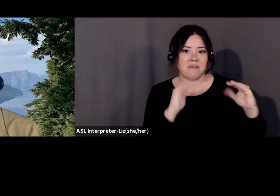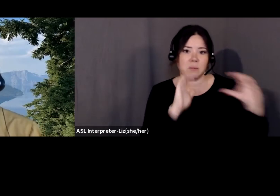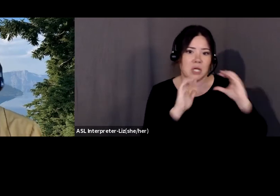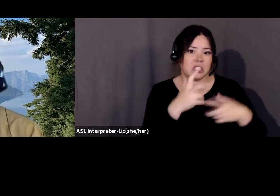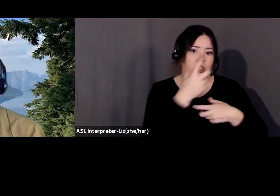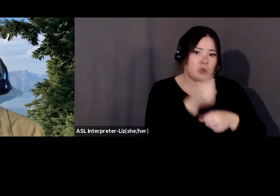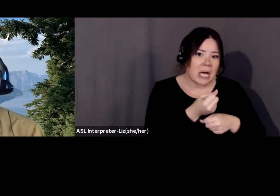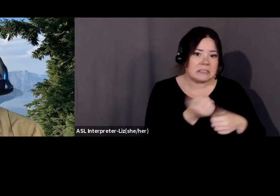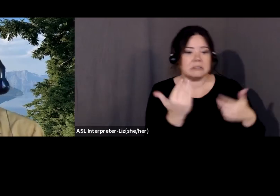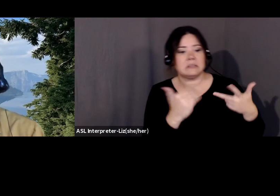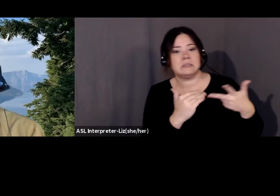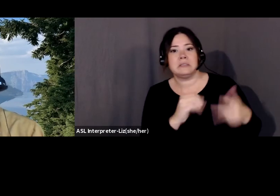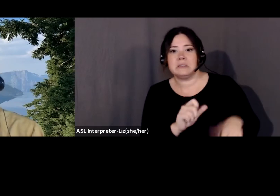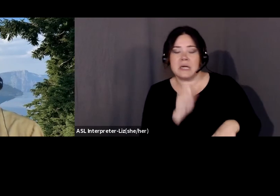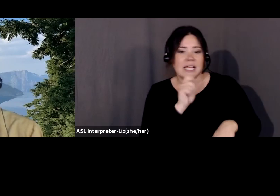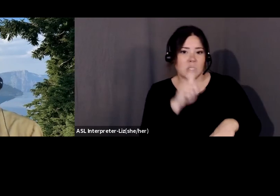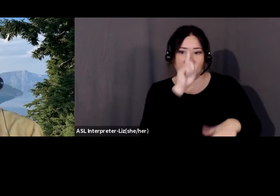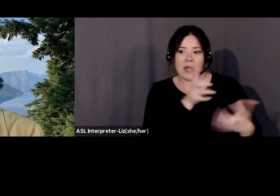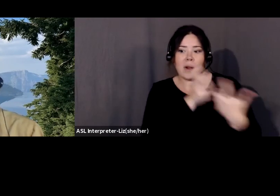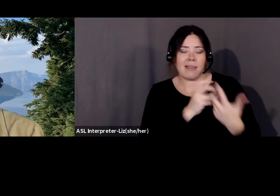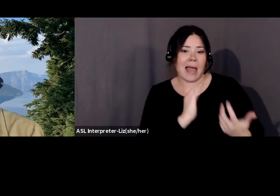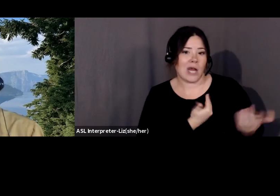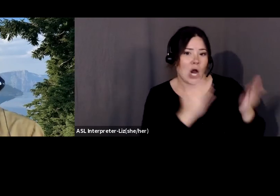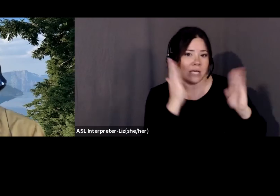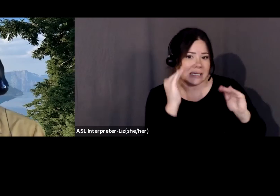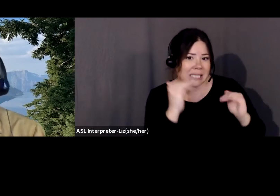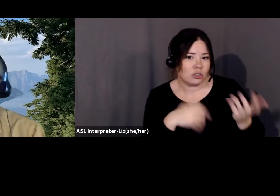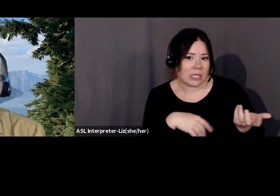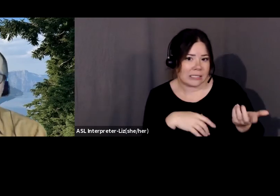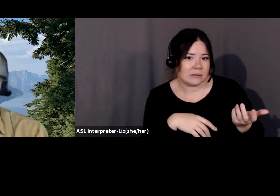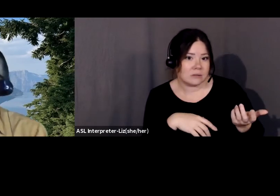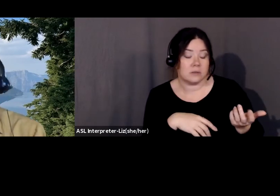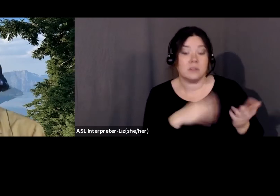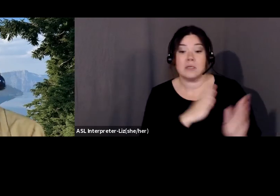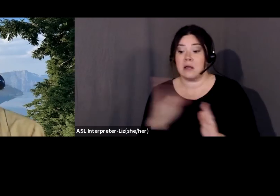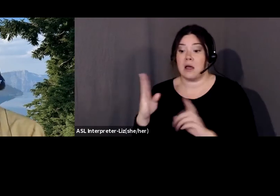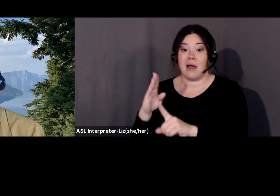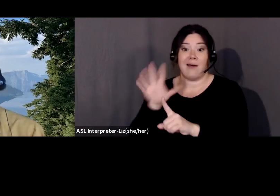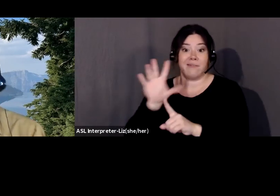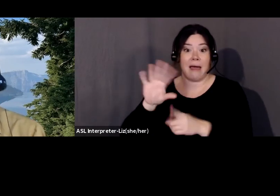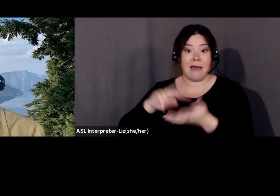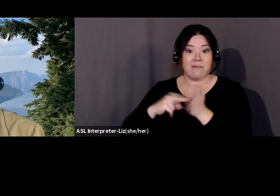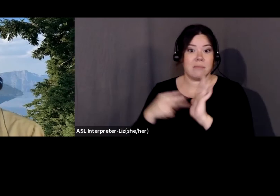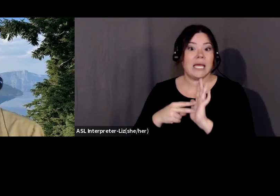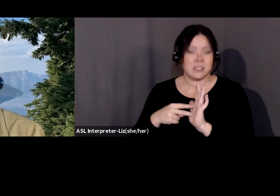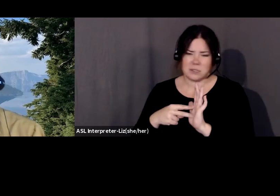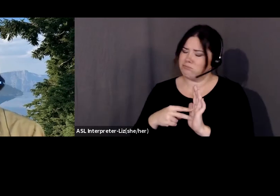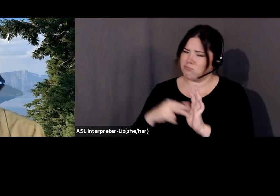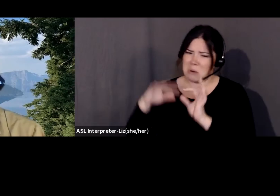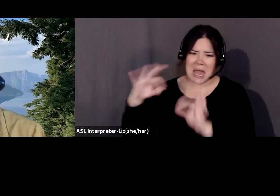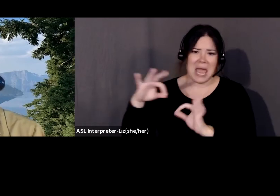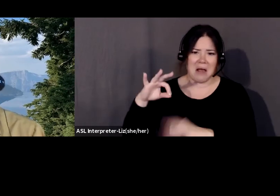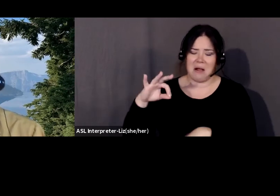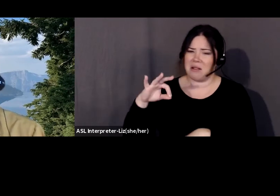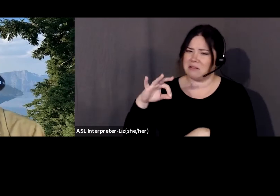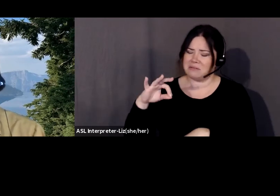or I don't think we're aligning with our expectations we agreed upon. And a 5 being, we are nailing it. It's a